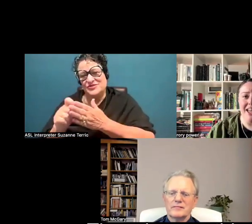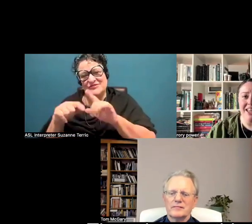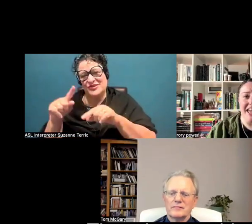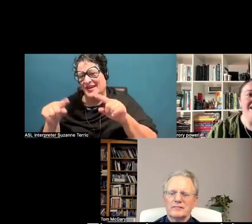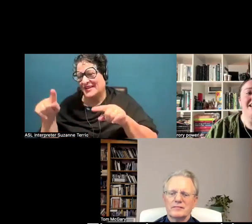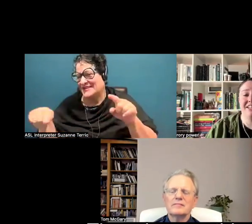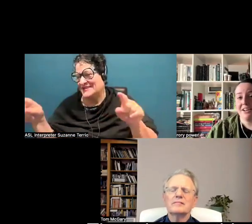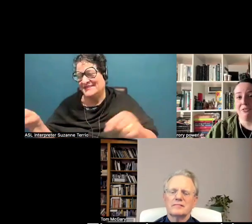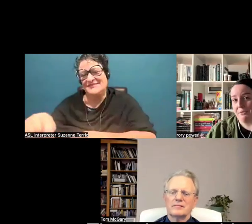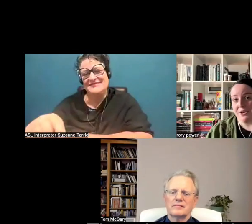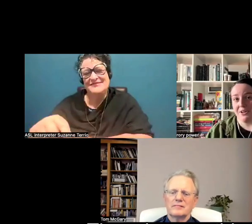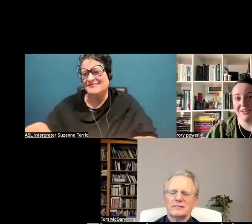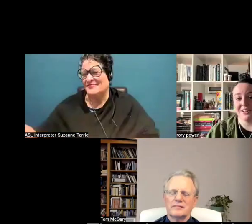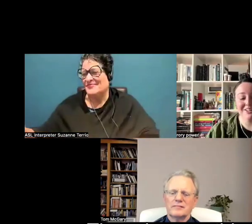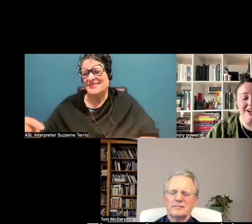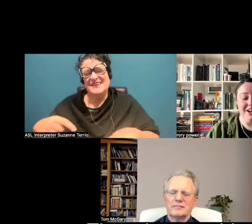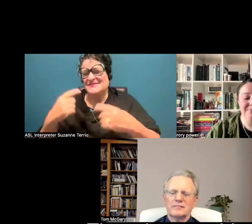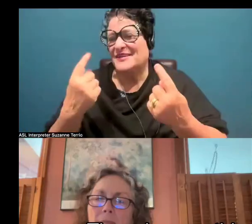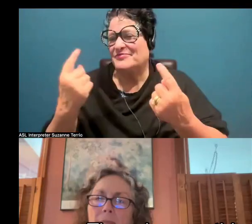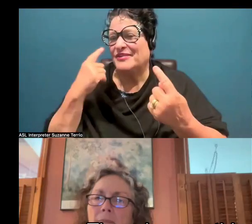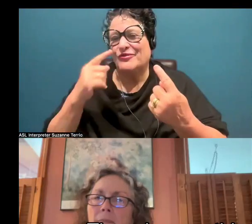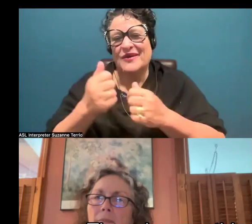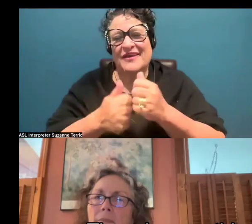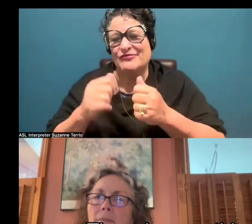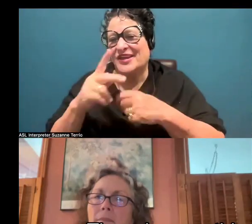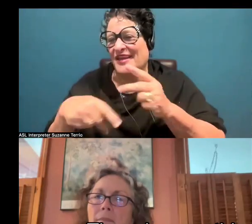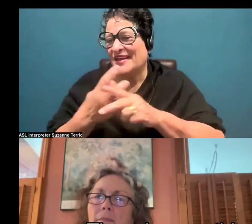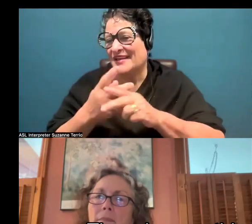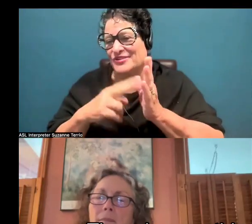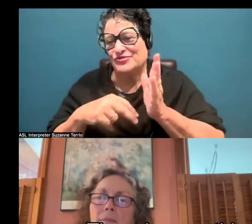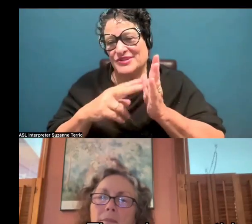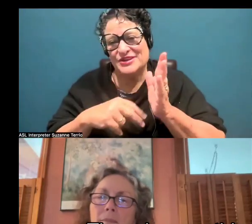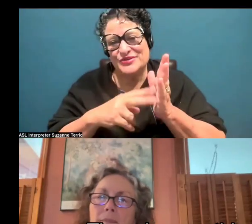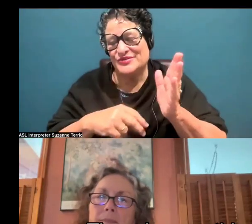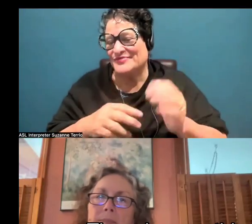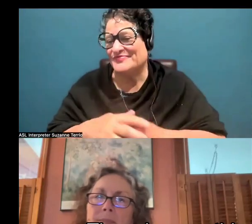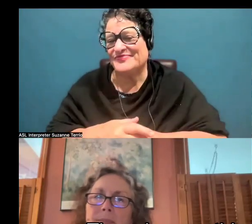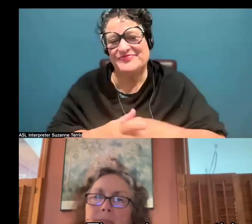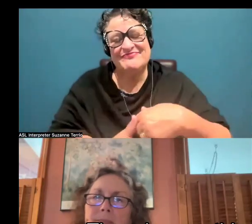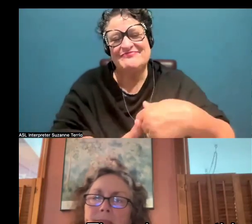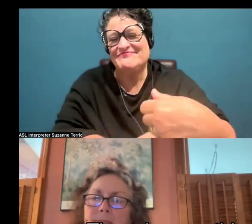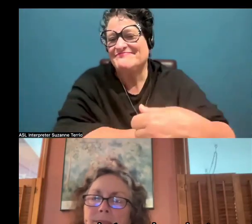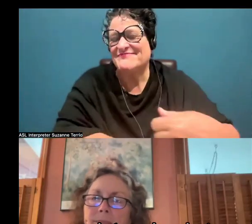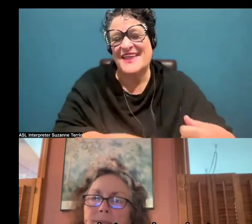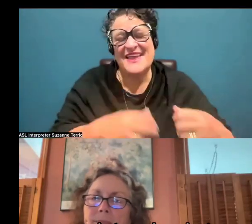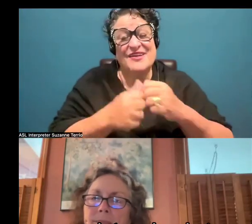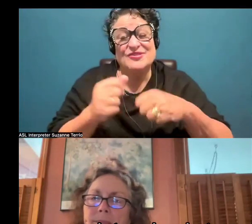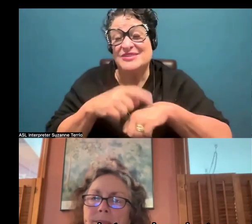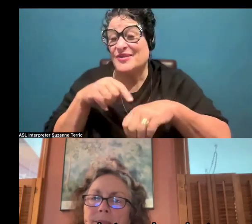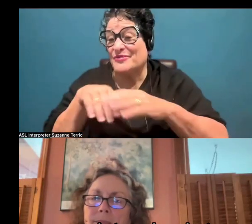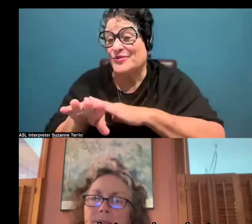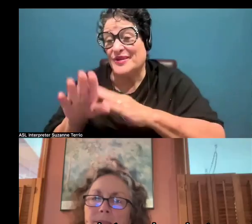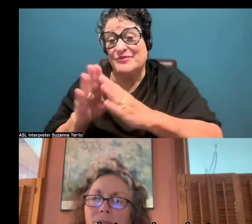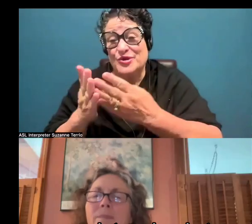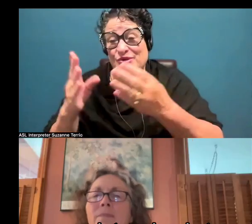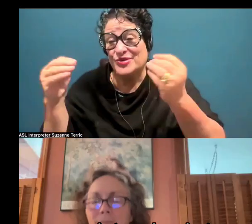for any and every reader. mm, Um, which is like I'm every time I go into a bookstore, I just